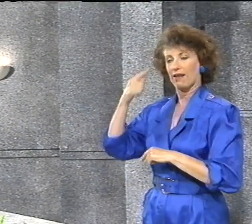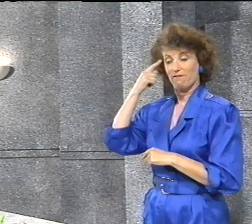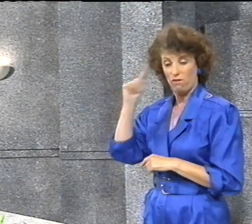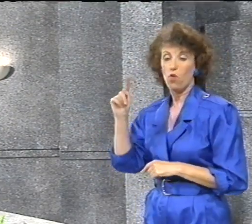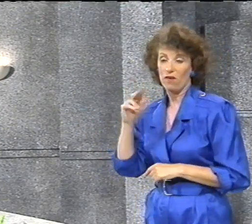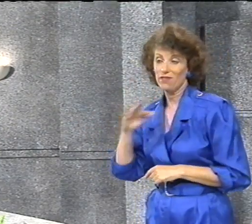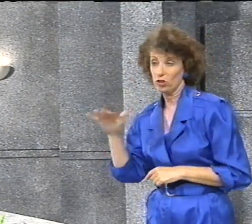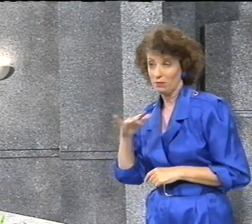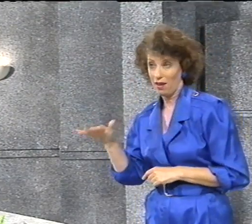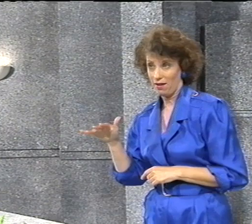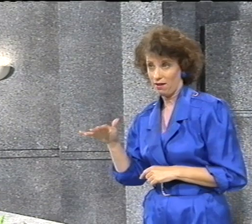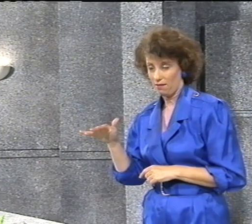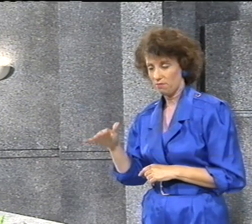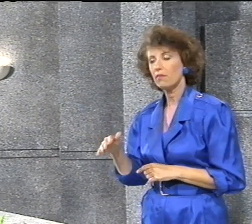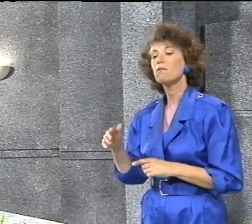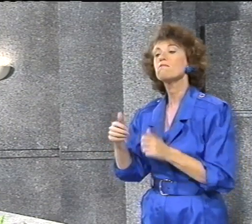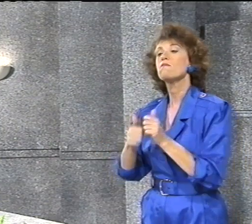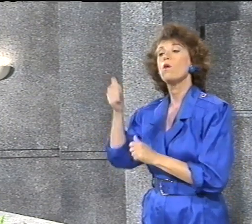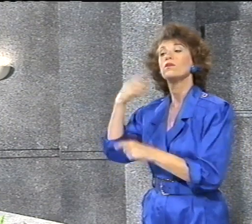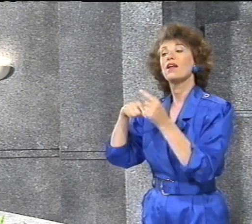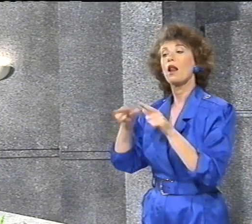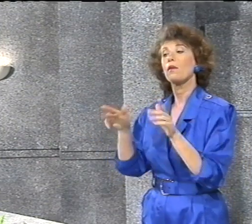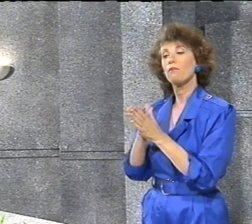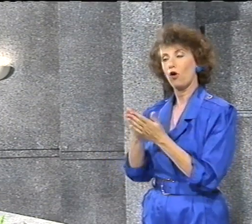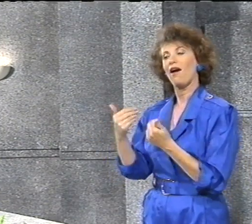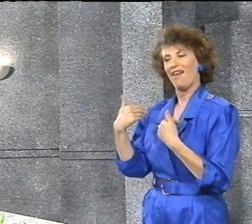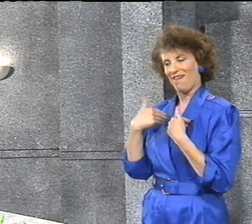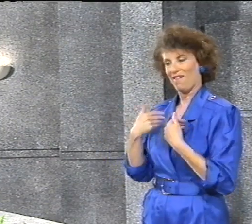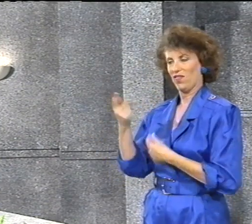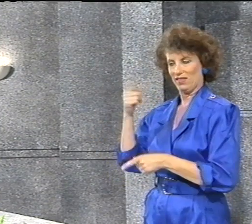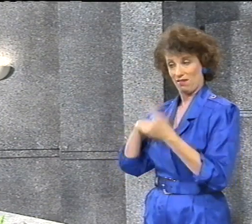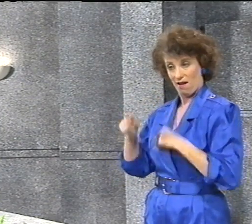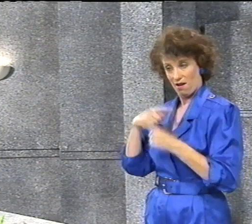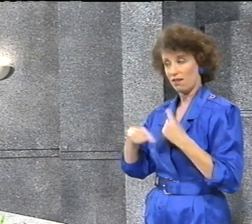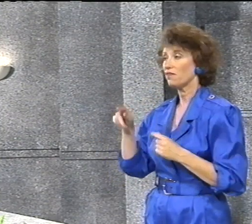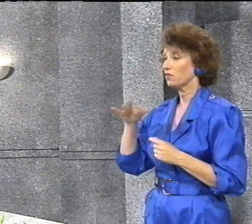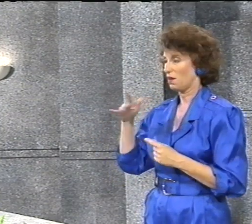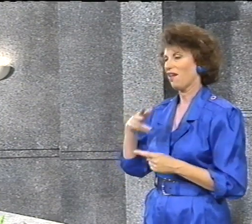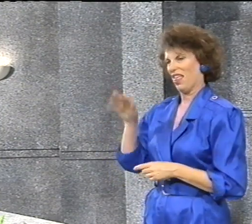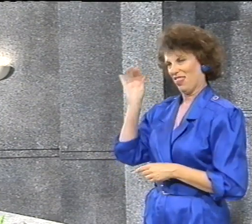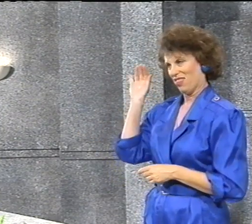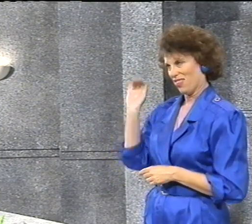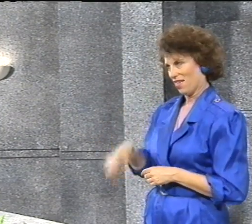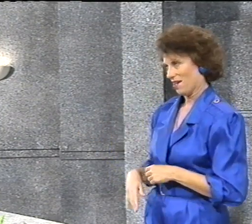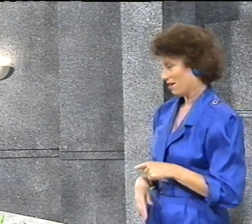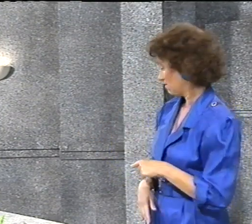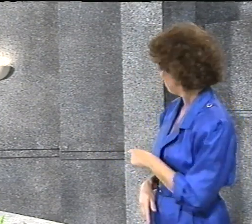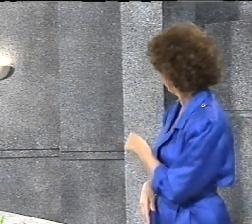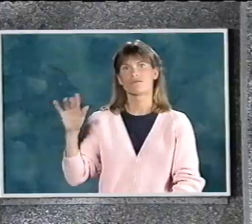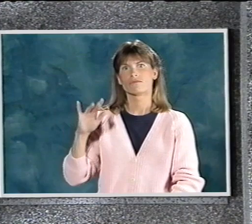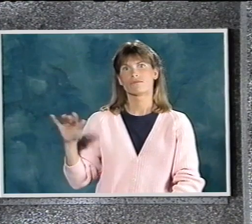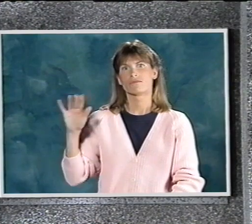let's talk for a moment about the sign for fingerspelling. Most of the traditional sign language books show this